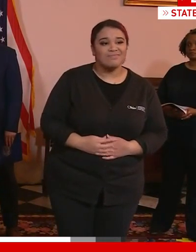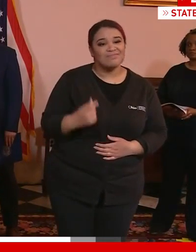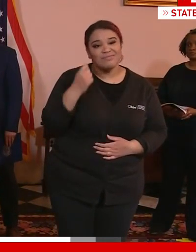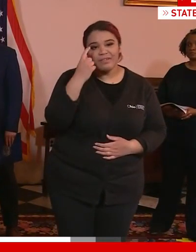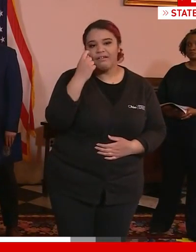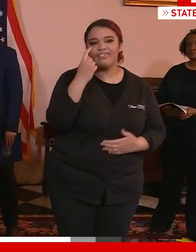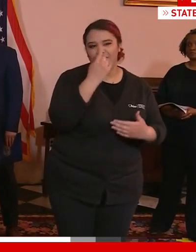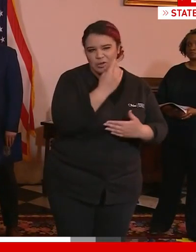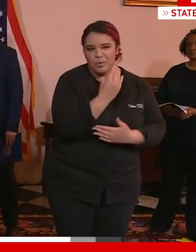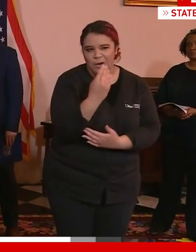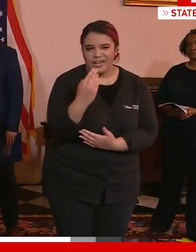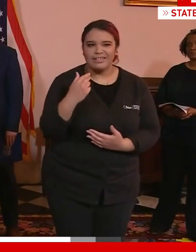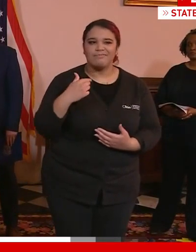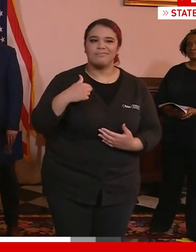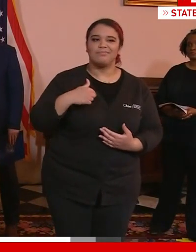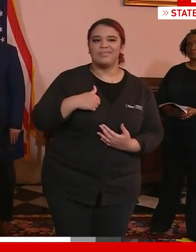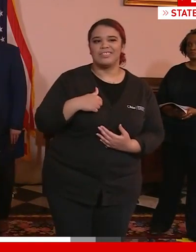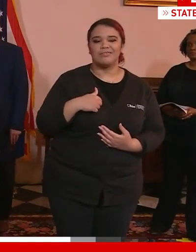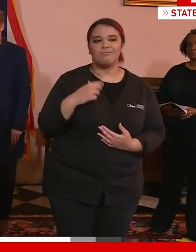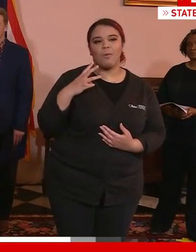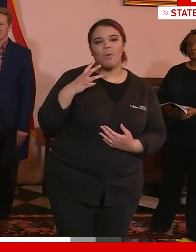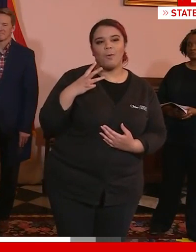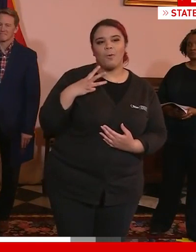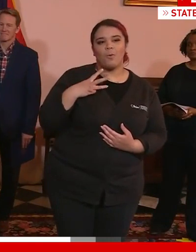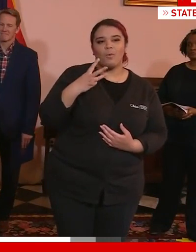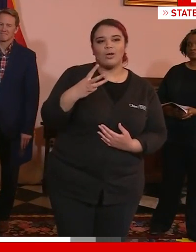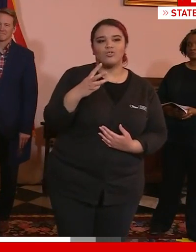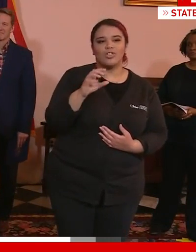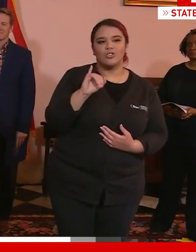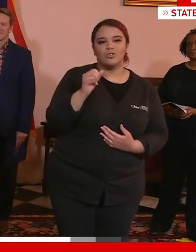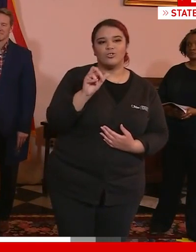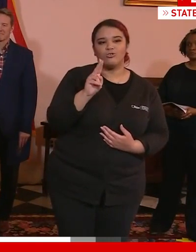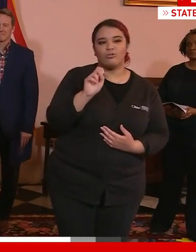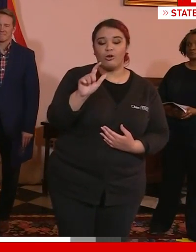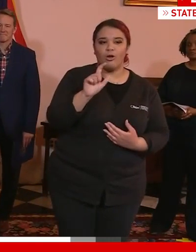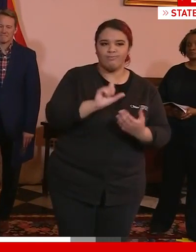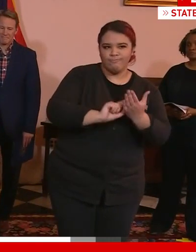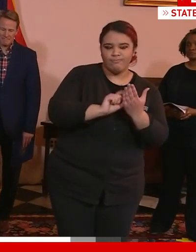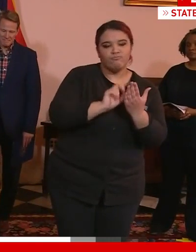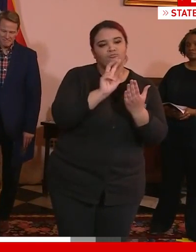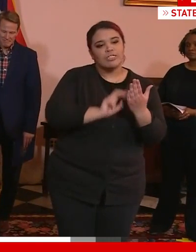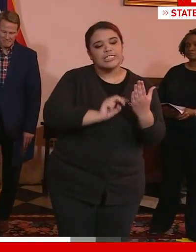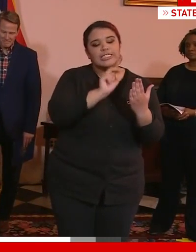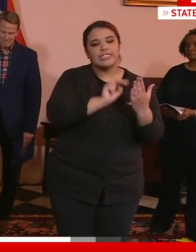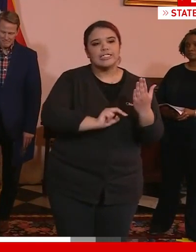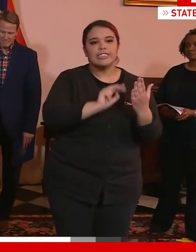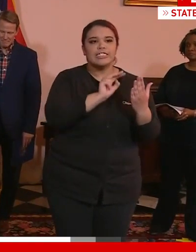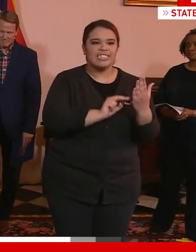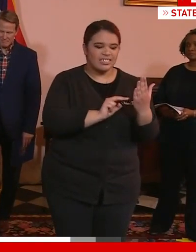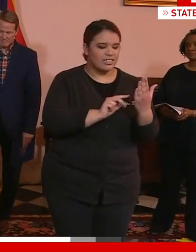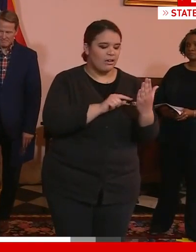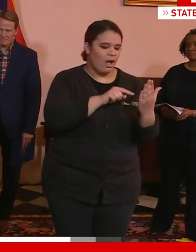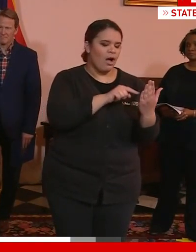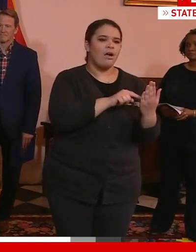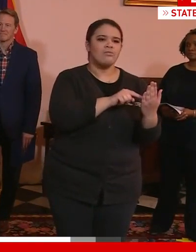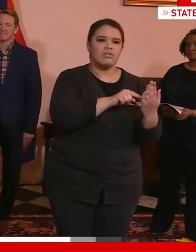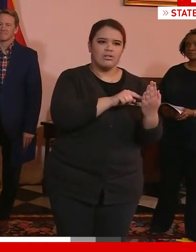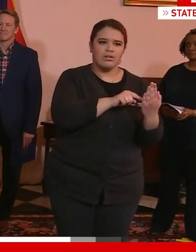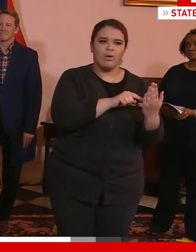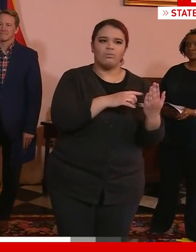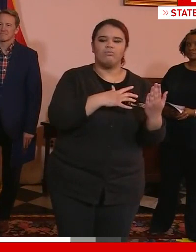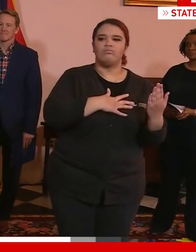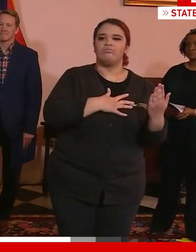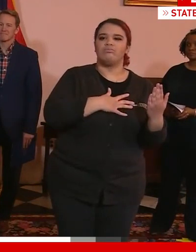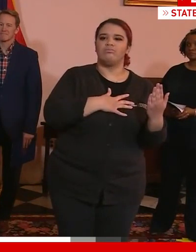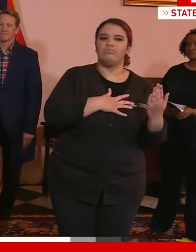reading the Wall Street Journal, and I was so proud of the commentary from a columnist this morning in the Journal who really lauded our governor